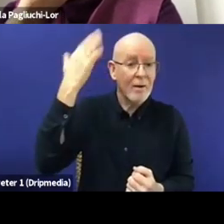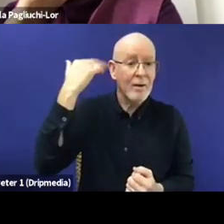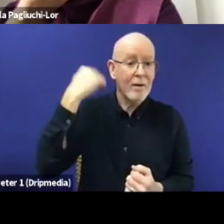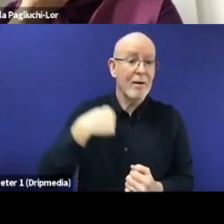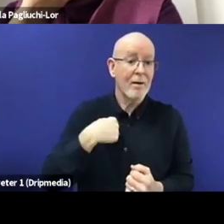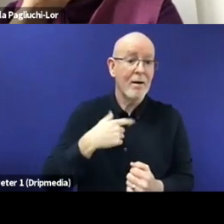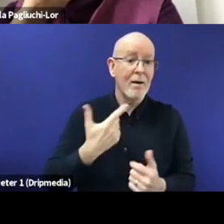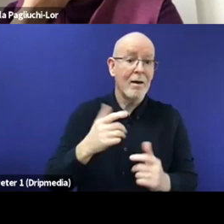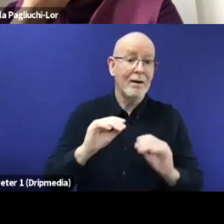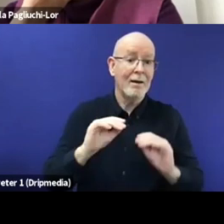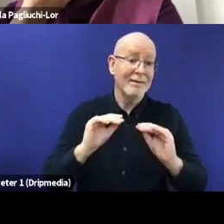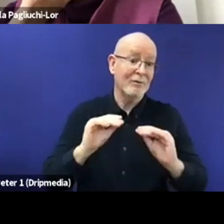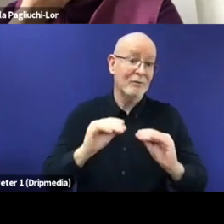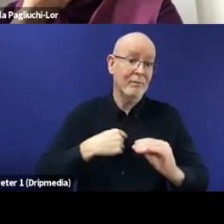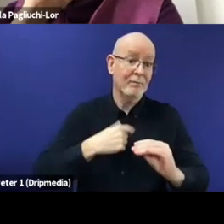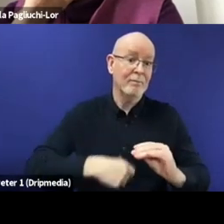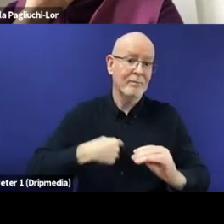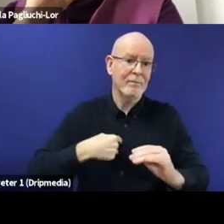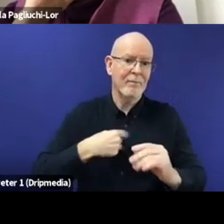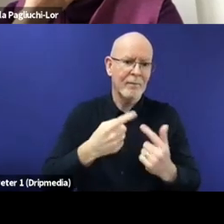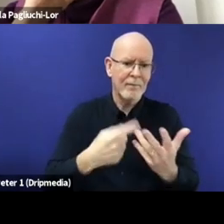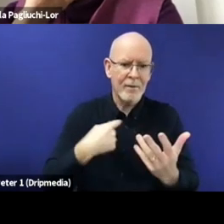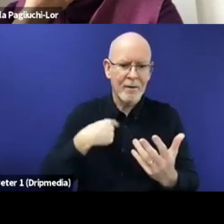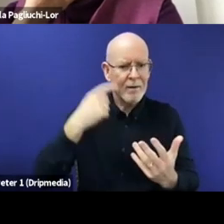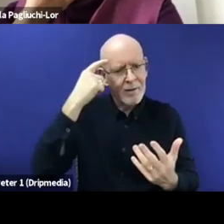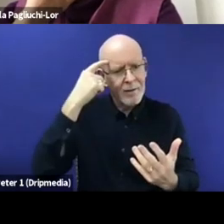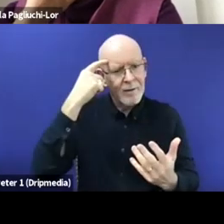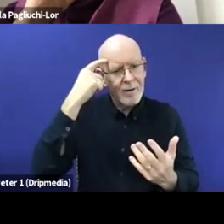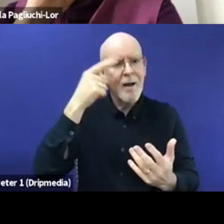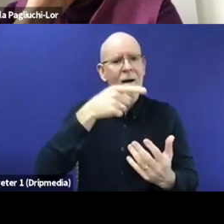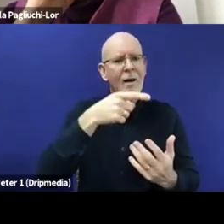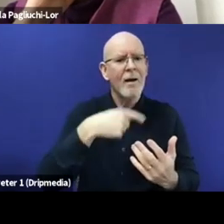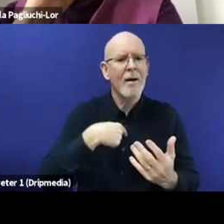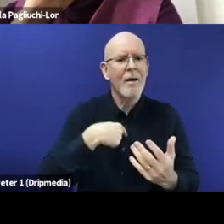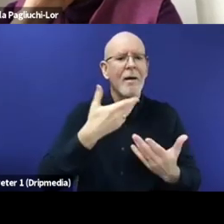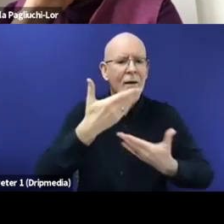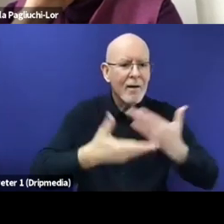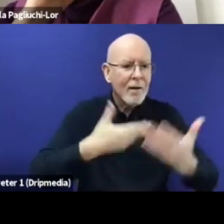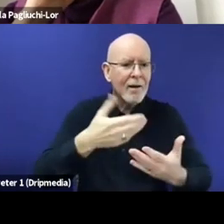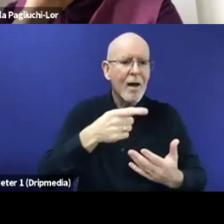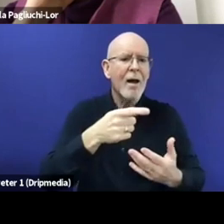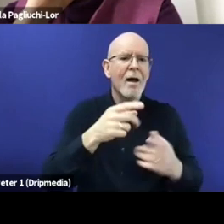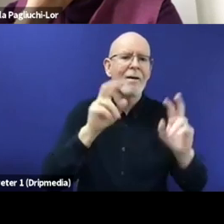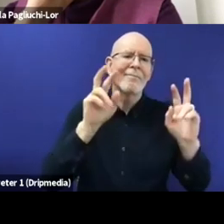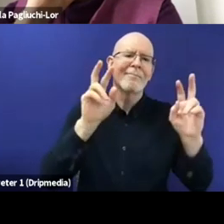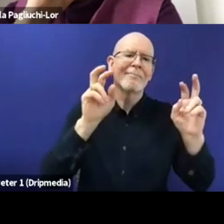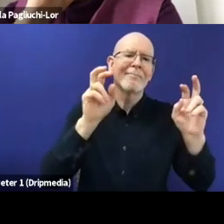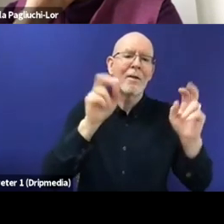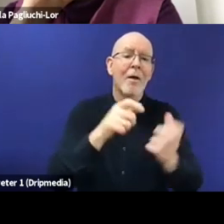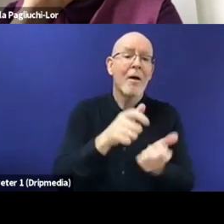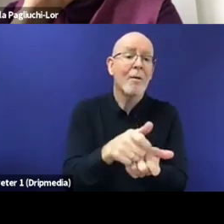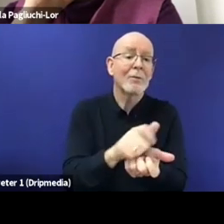focus on the climate or recycling, when actually these were things that didn't really mean on their day-to-day, it didn't mean much to